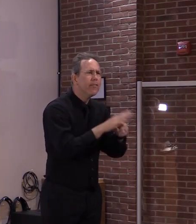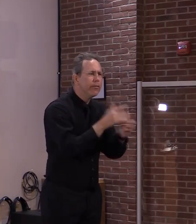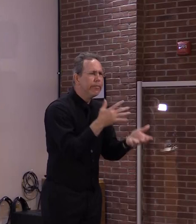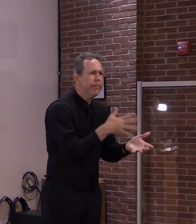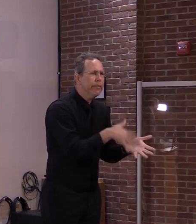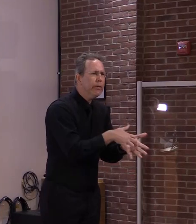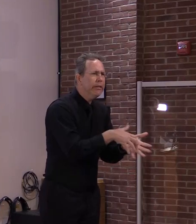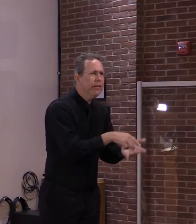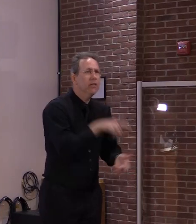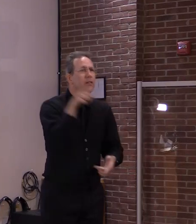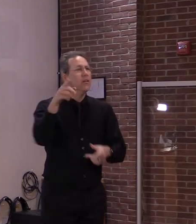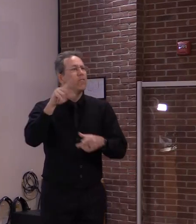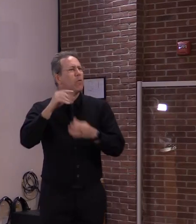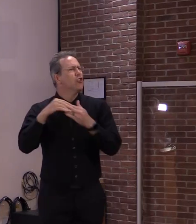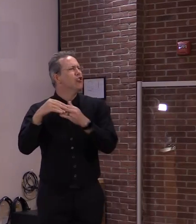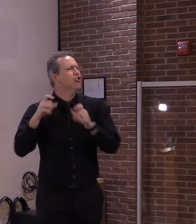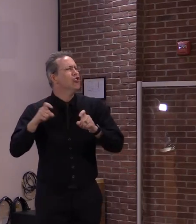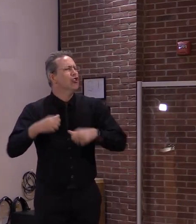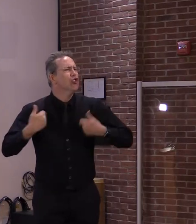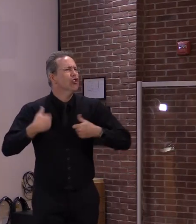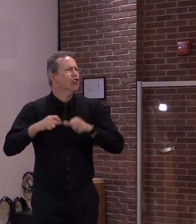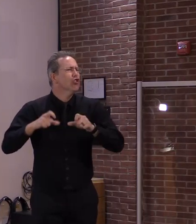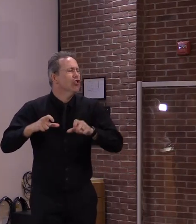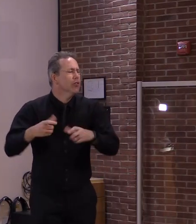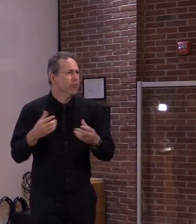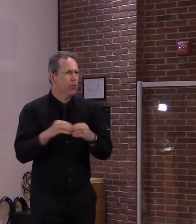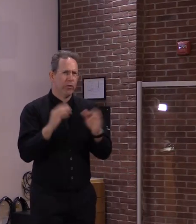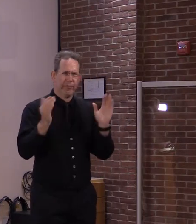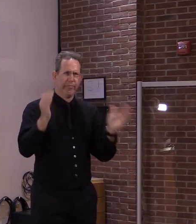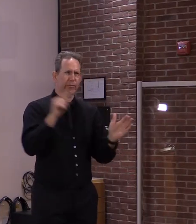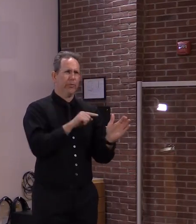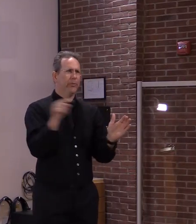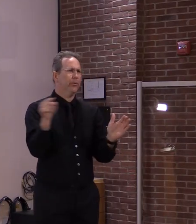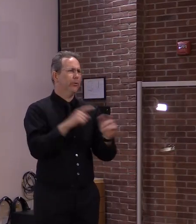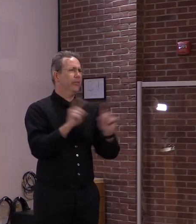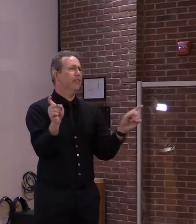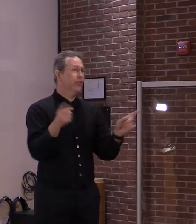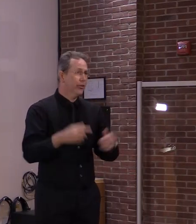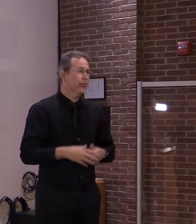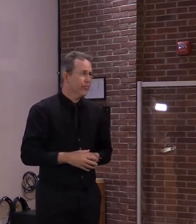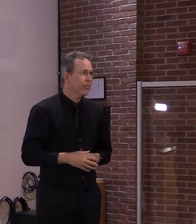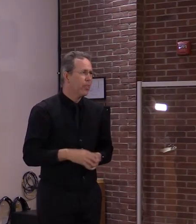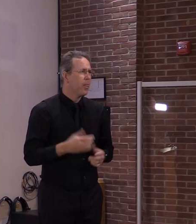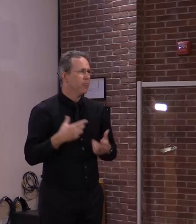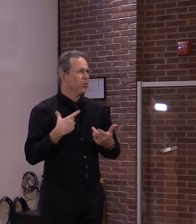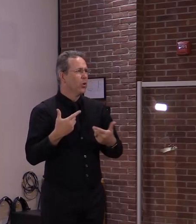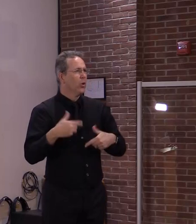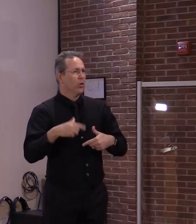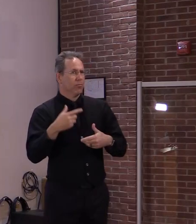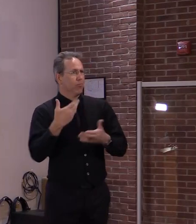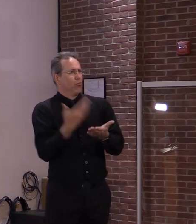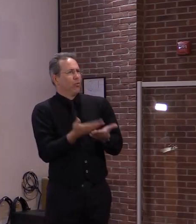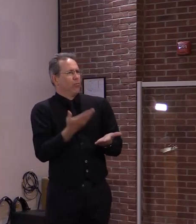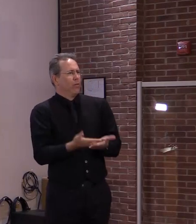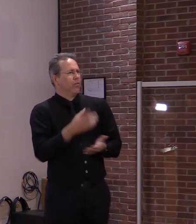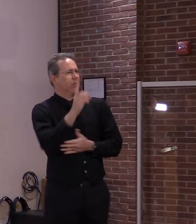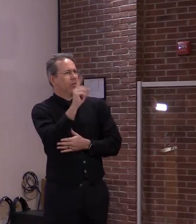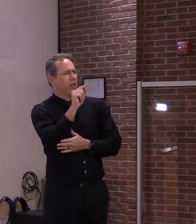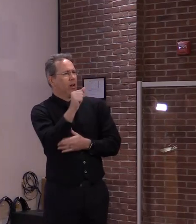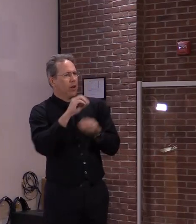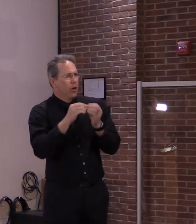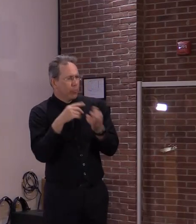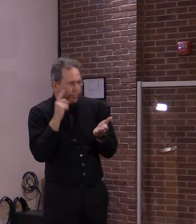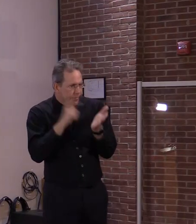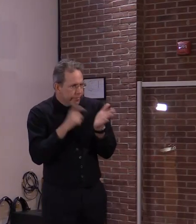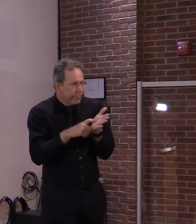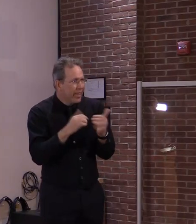the state, and there's a real rich history of being able to have a lot of data from that program provided